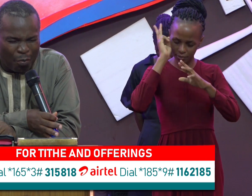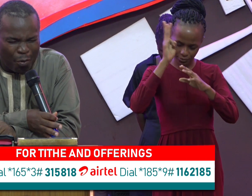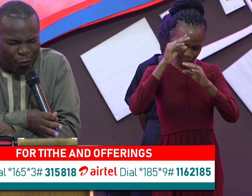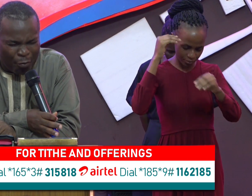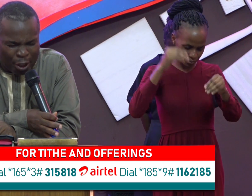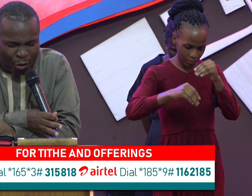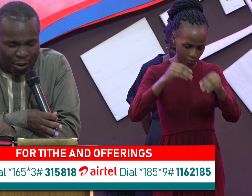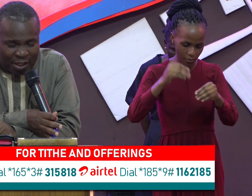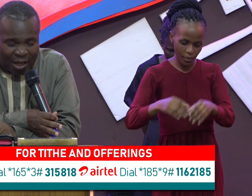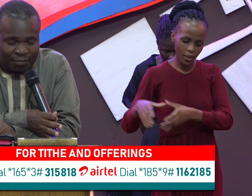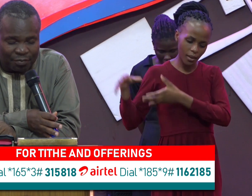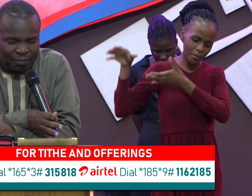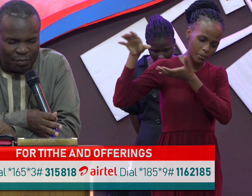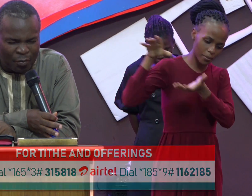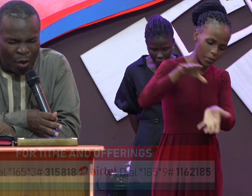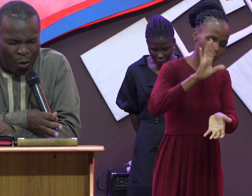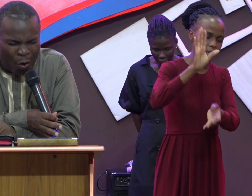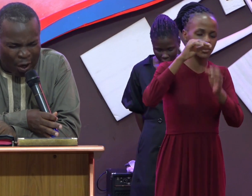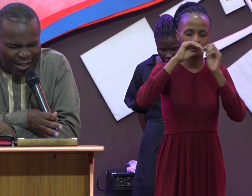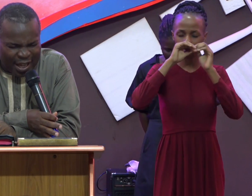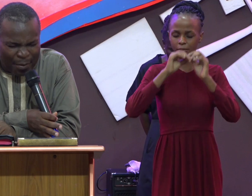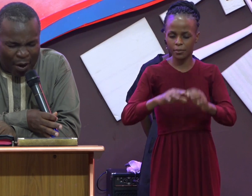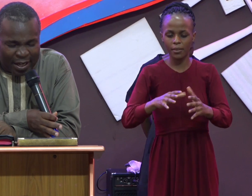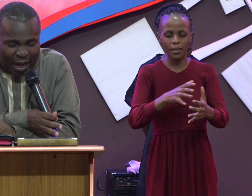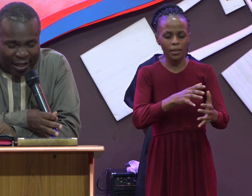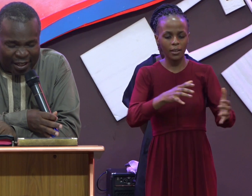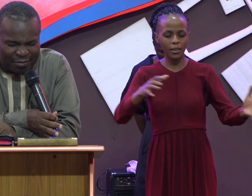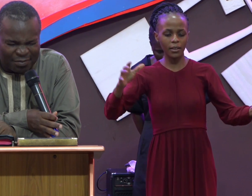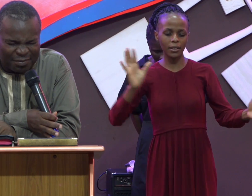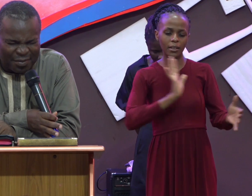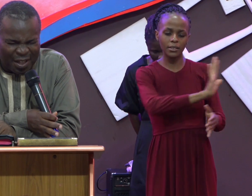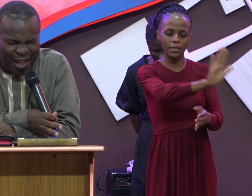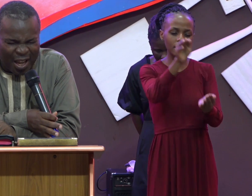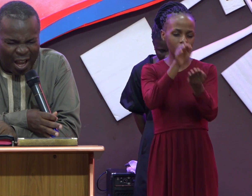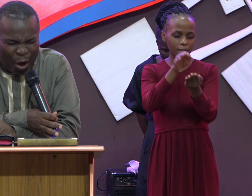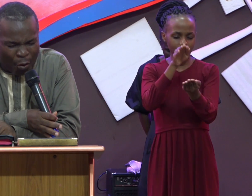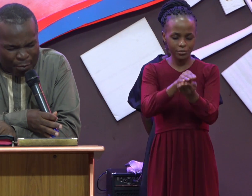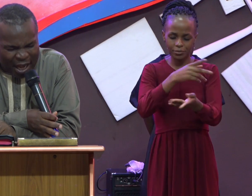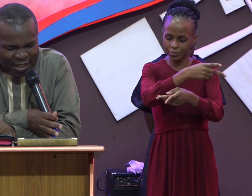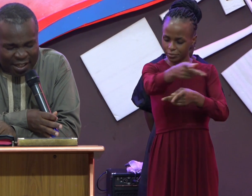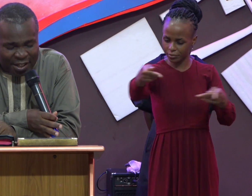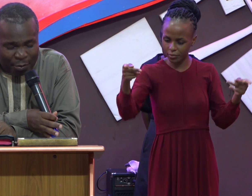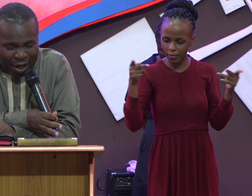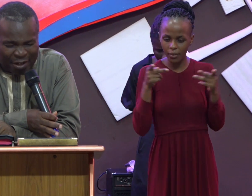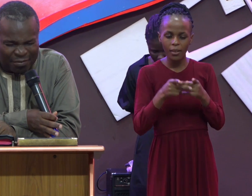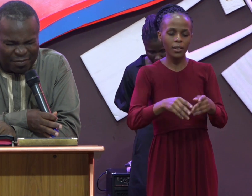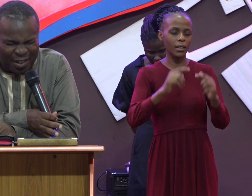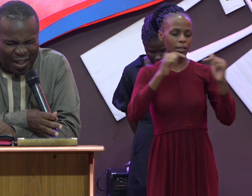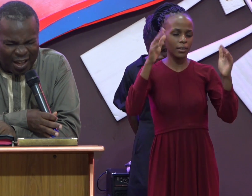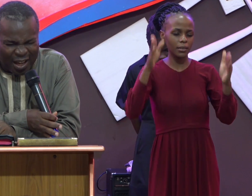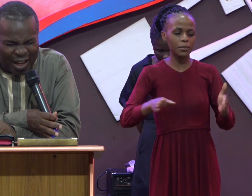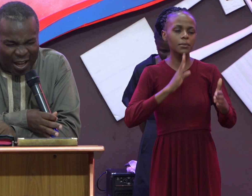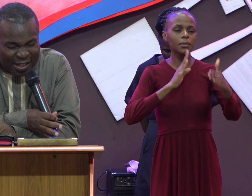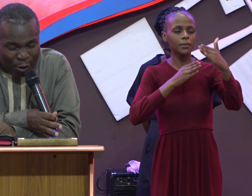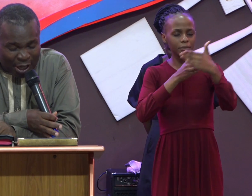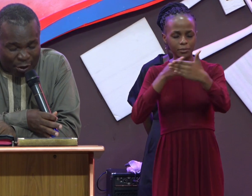in. Mufukumuliro omukisa. May you pour out a blessing. Ogaziyama wanikage. And enlarge that territory. Omubyaziizibwe. That the enemy